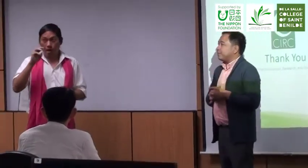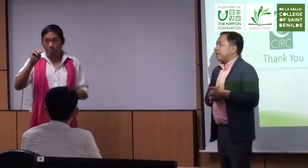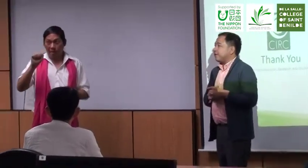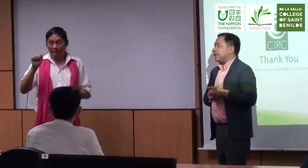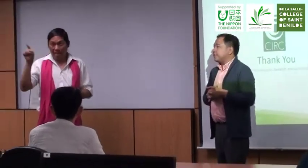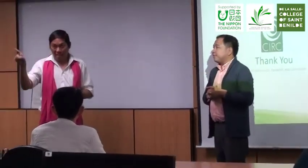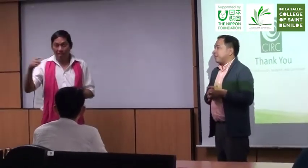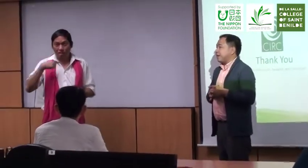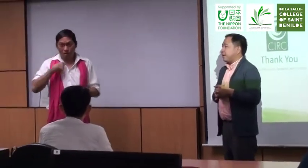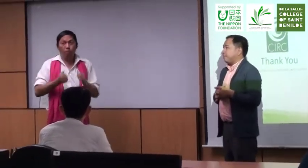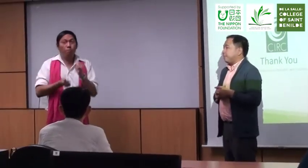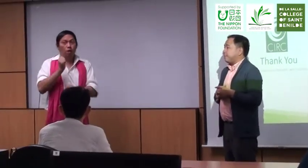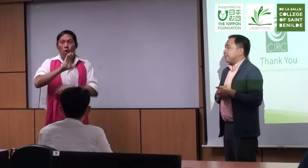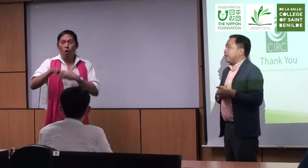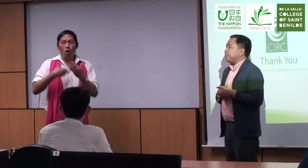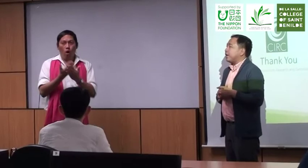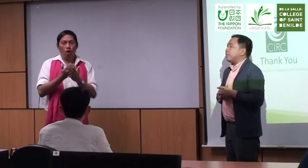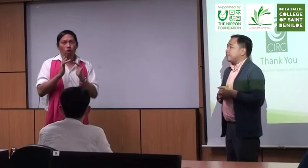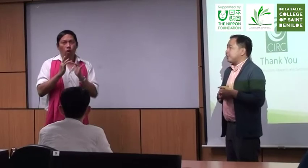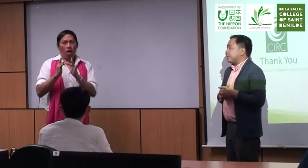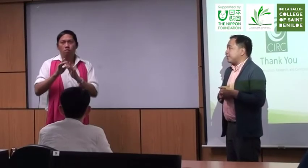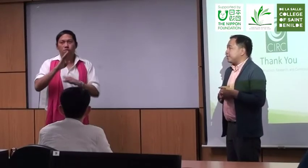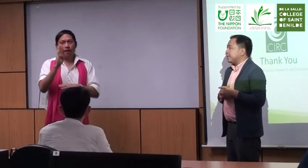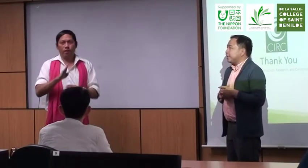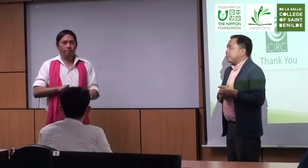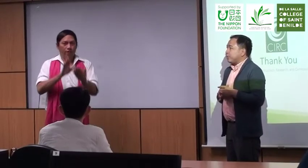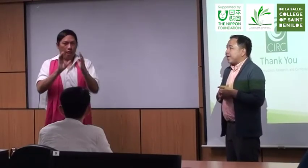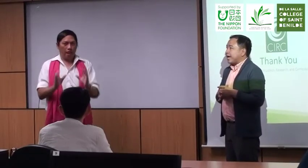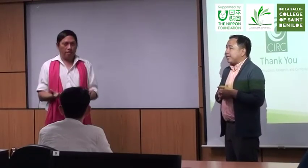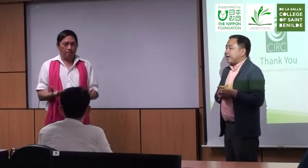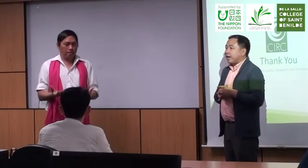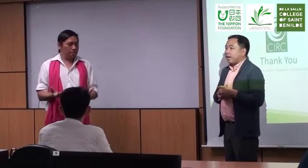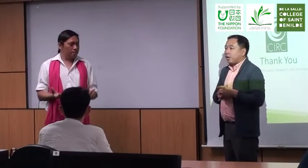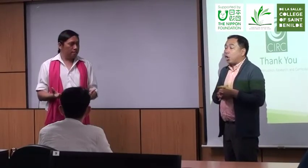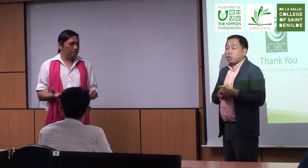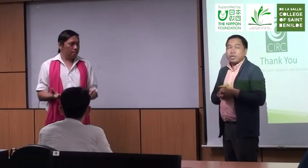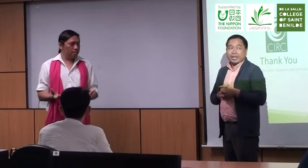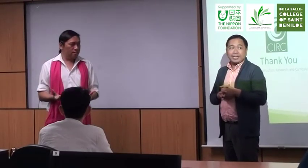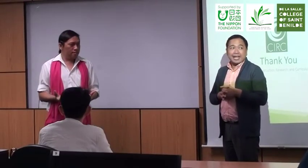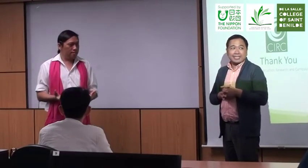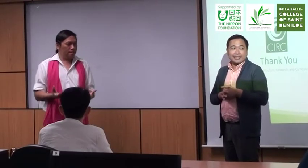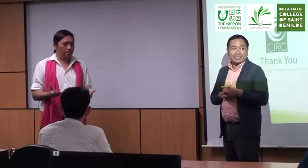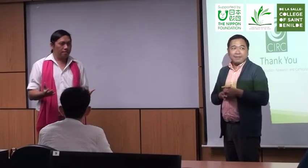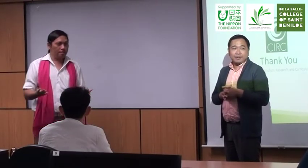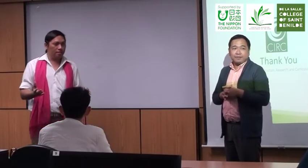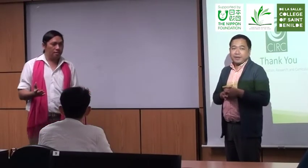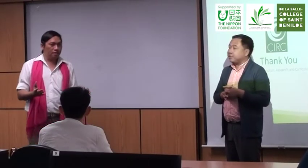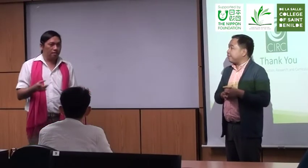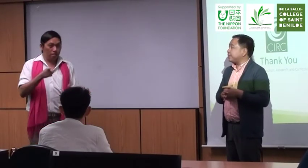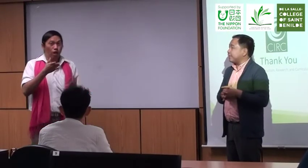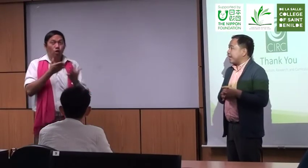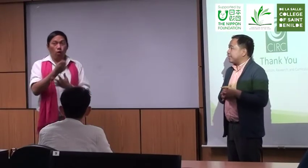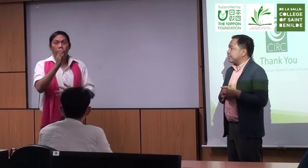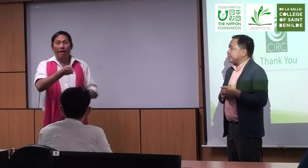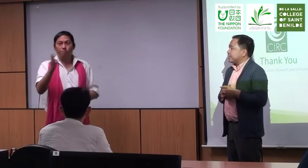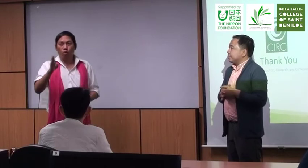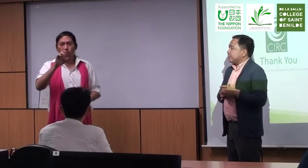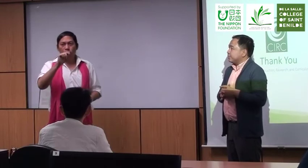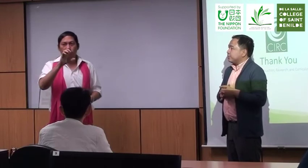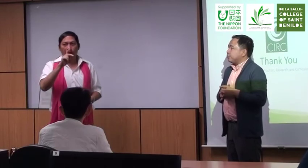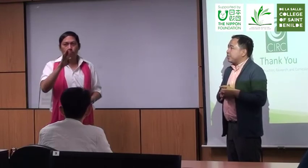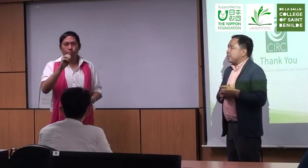Well, from my experience, from my graduate studies, we had all online classes, never a face-to-face